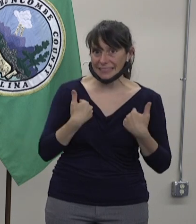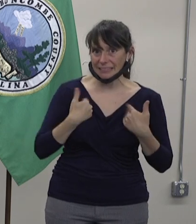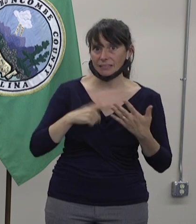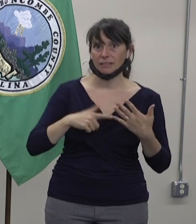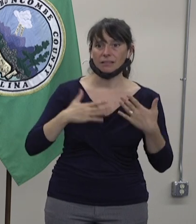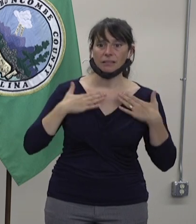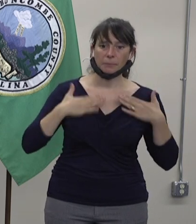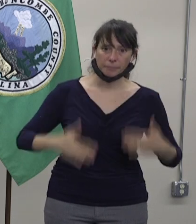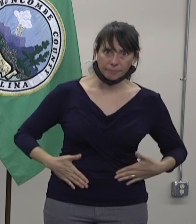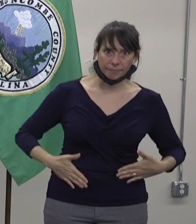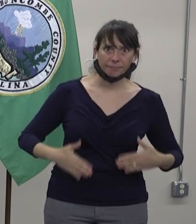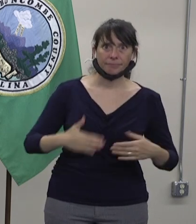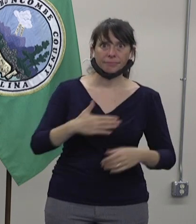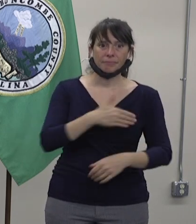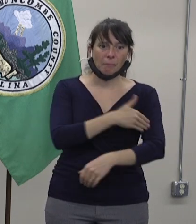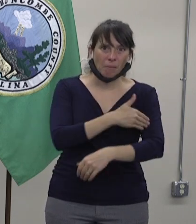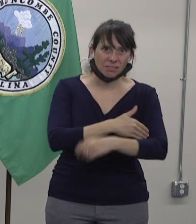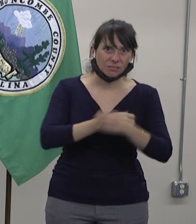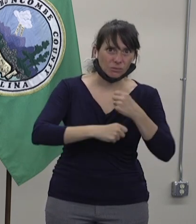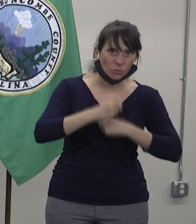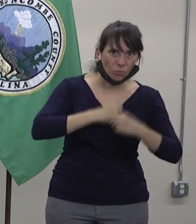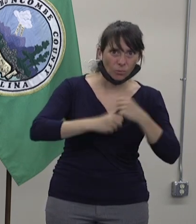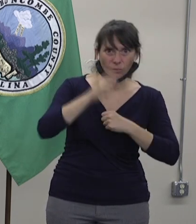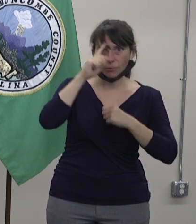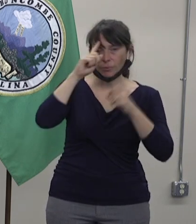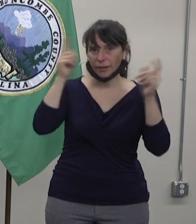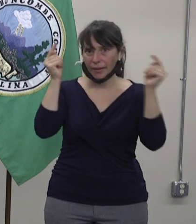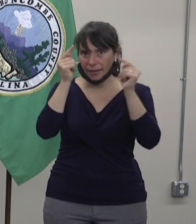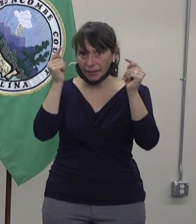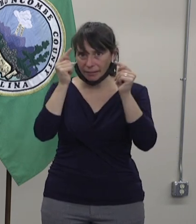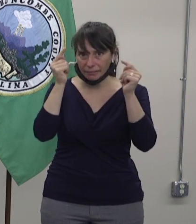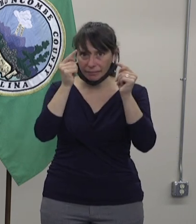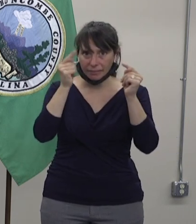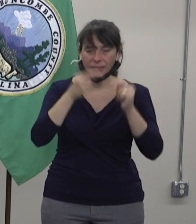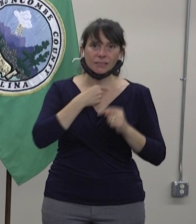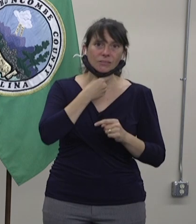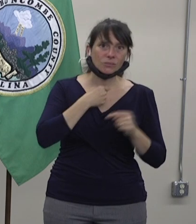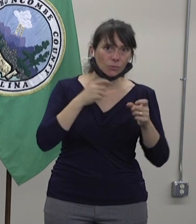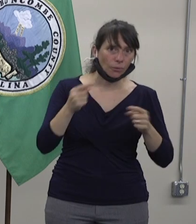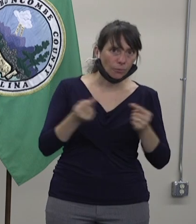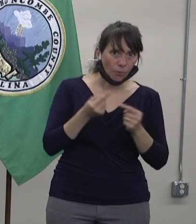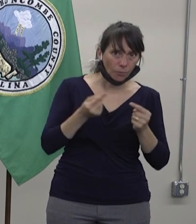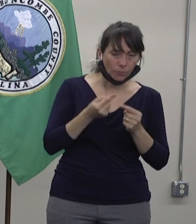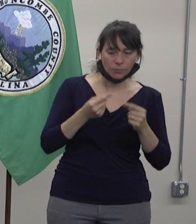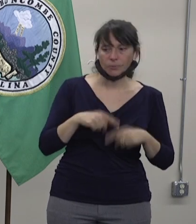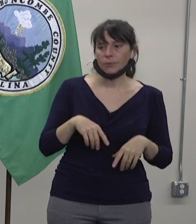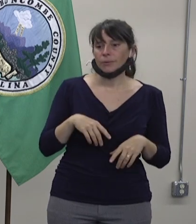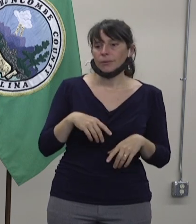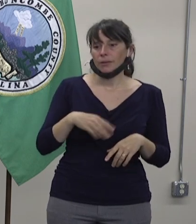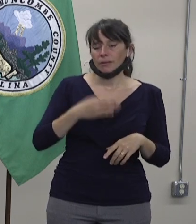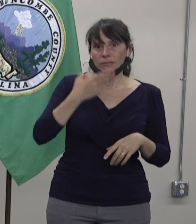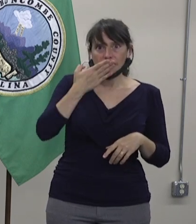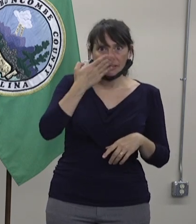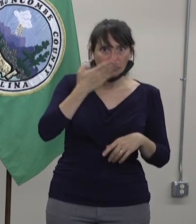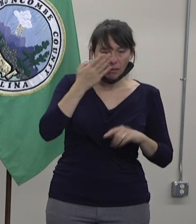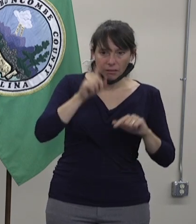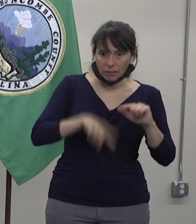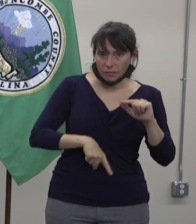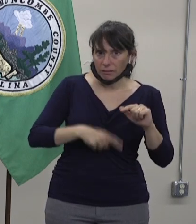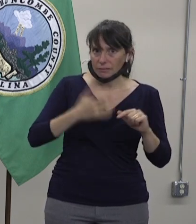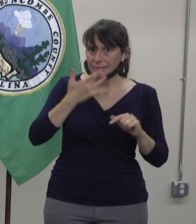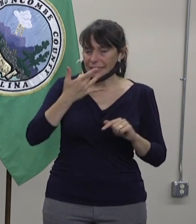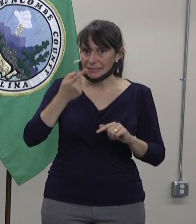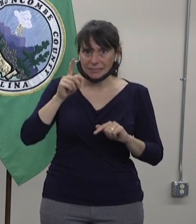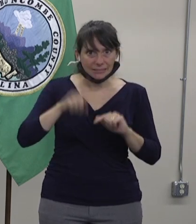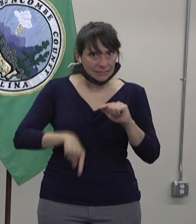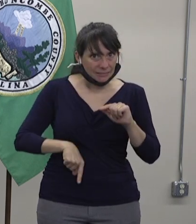aches, headache, sore throat, loss of taste or smell, nasal congestion, runny